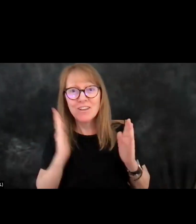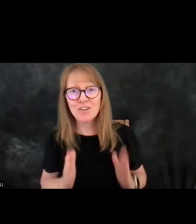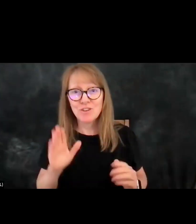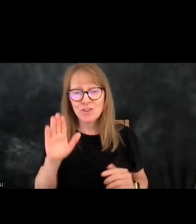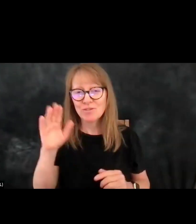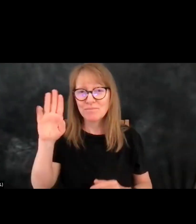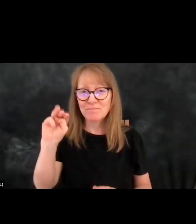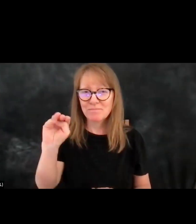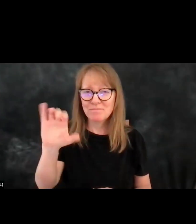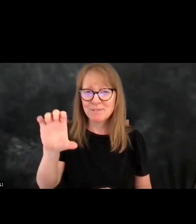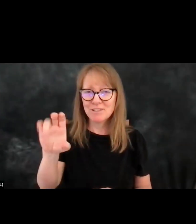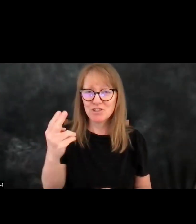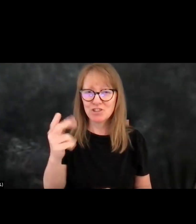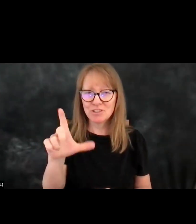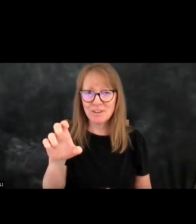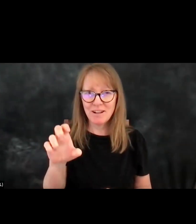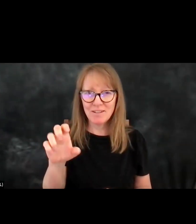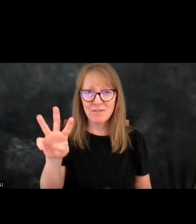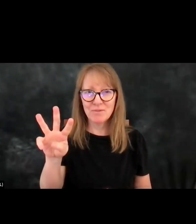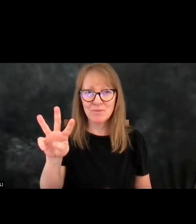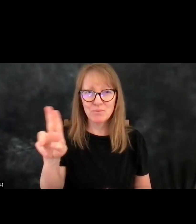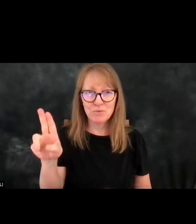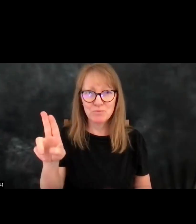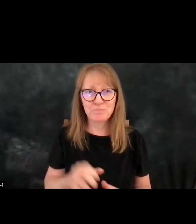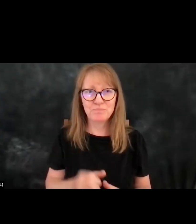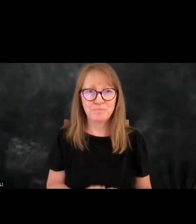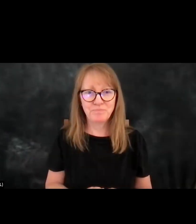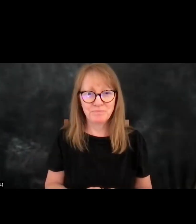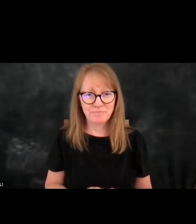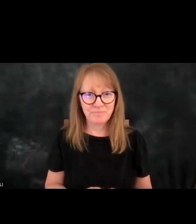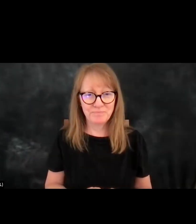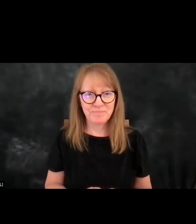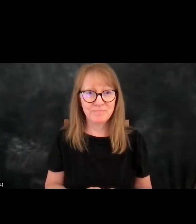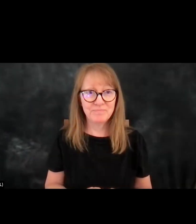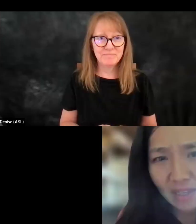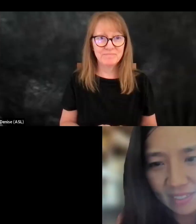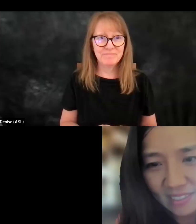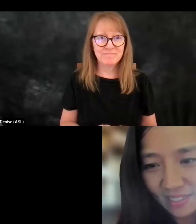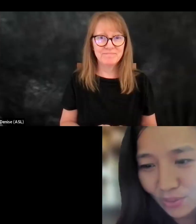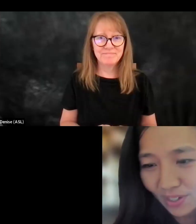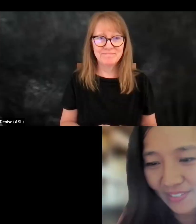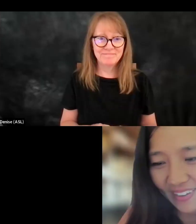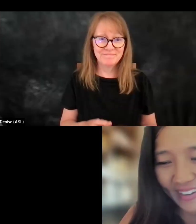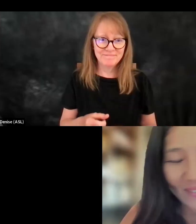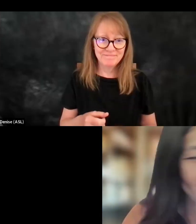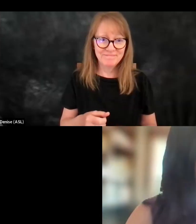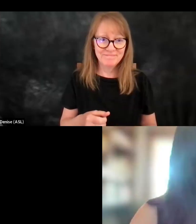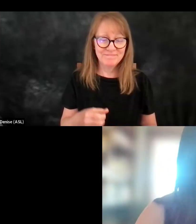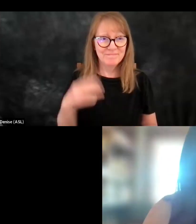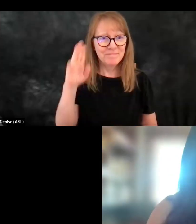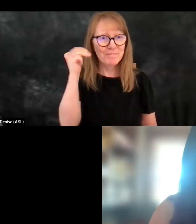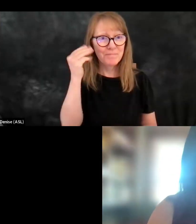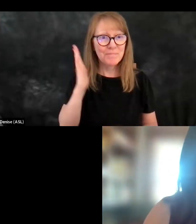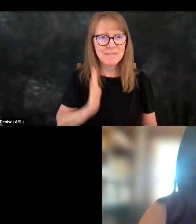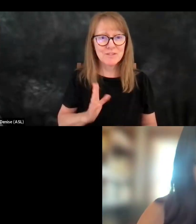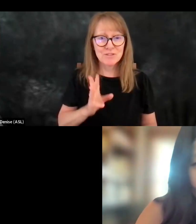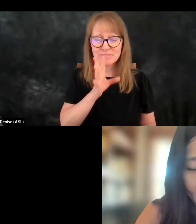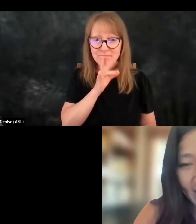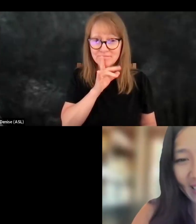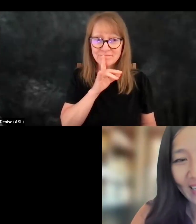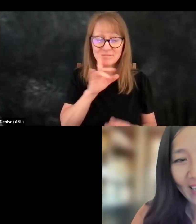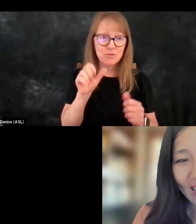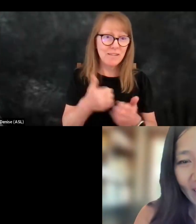alcaldesa. Gracias, Jefa. And buenas noches, or maybe buenas tardes, still sort of, to everyone